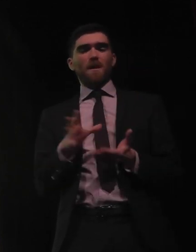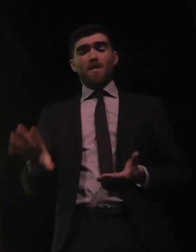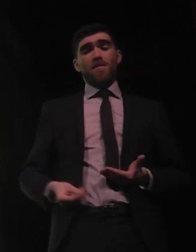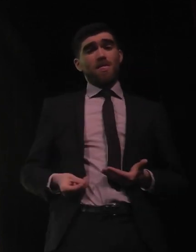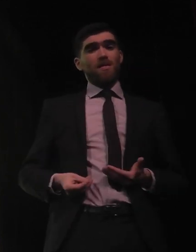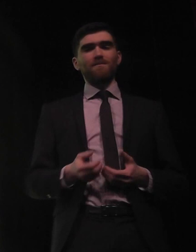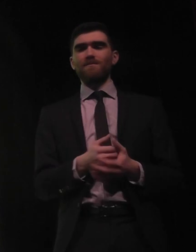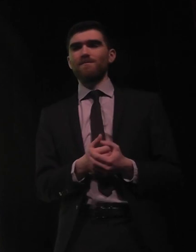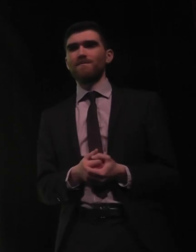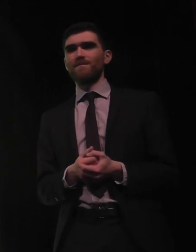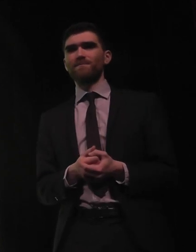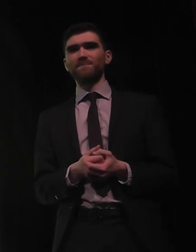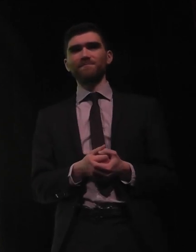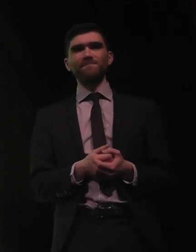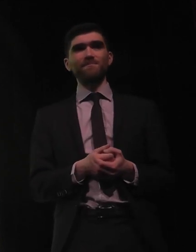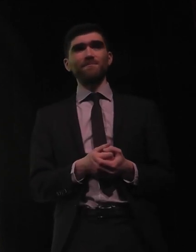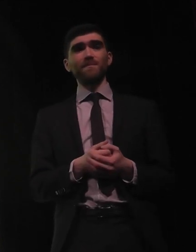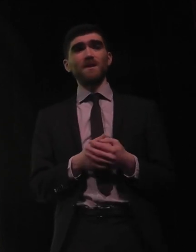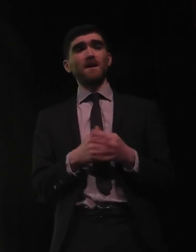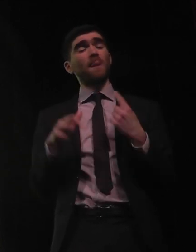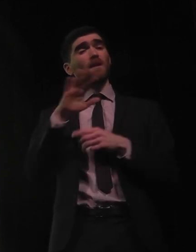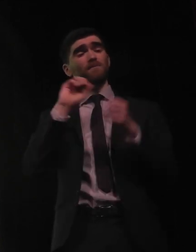Climate change is a justice issue.